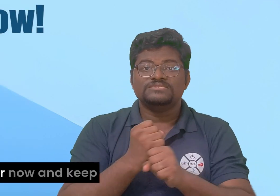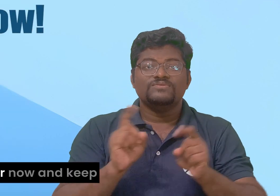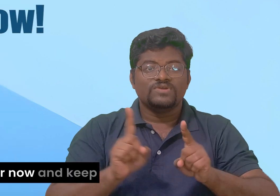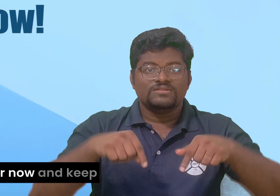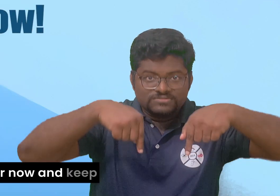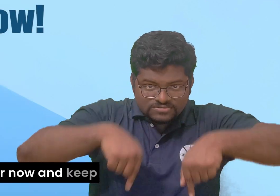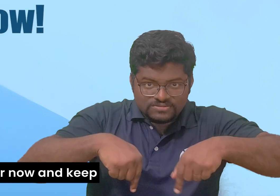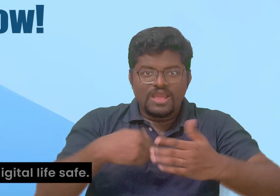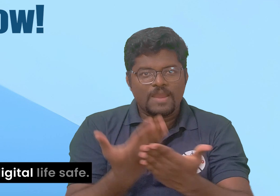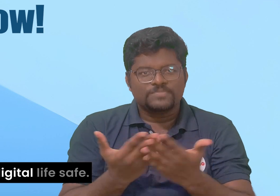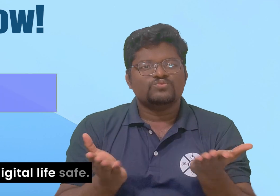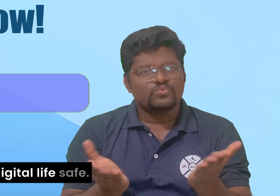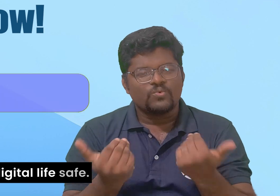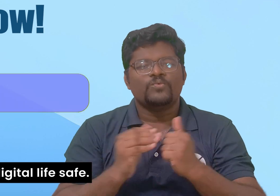Register now and keep your digital life safe.